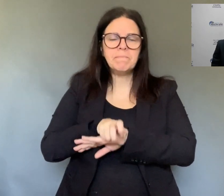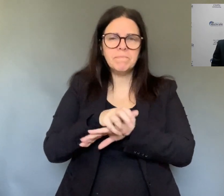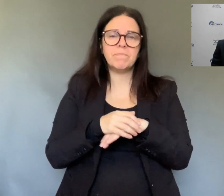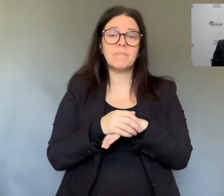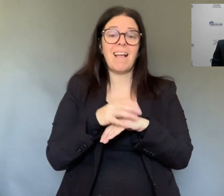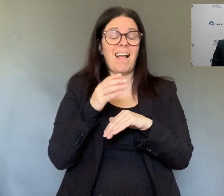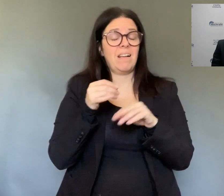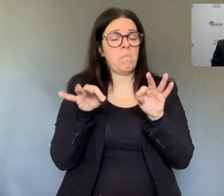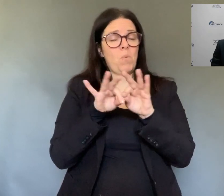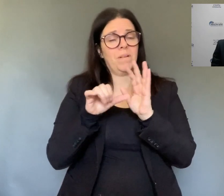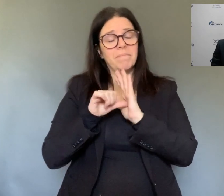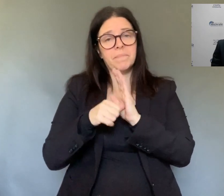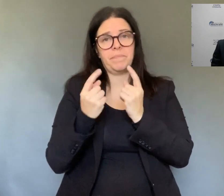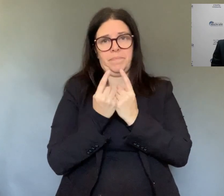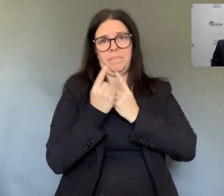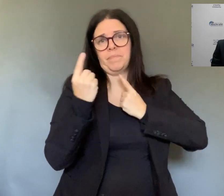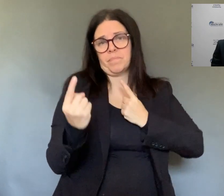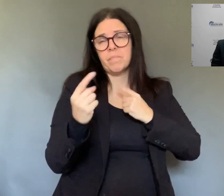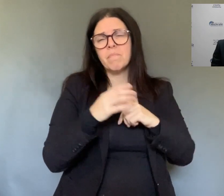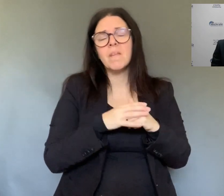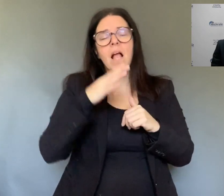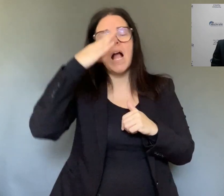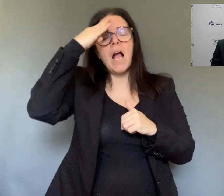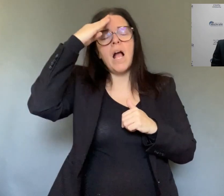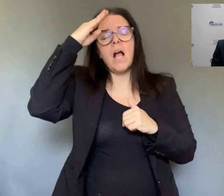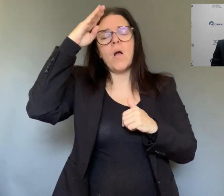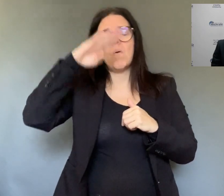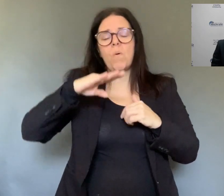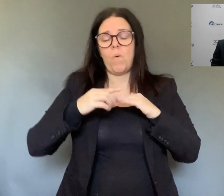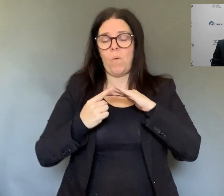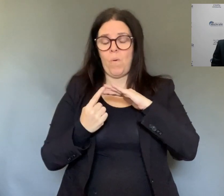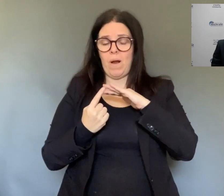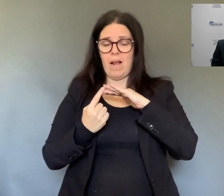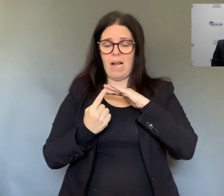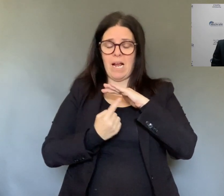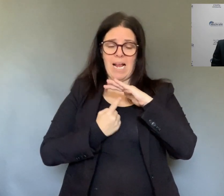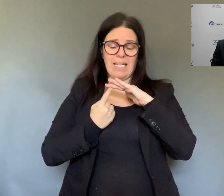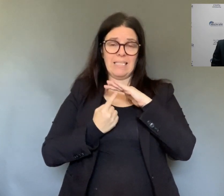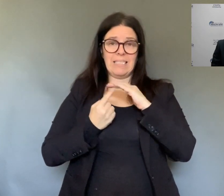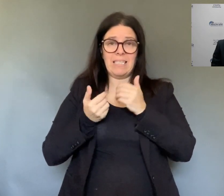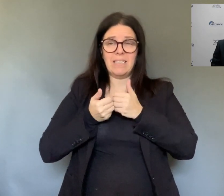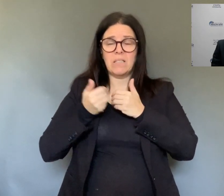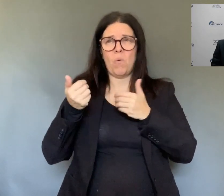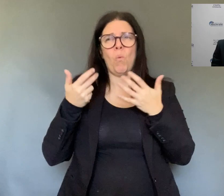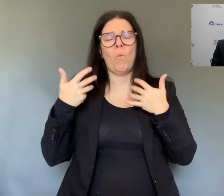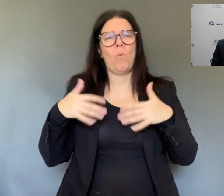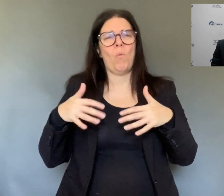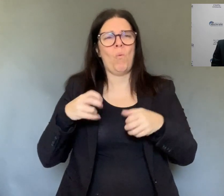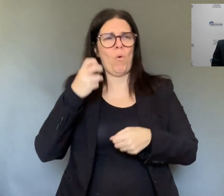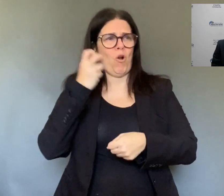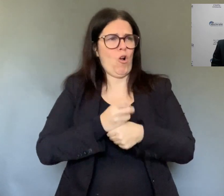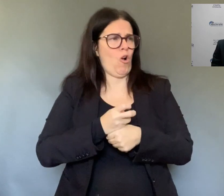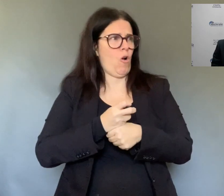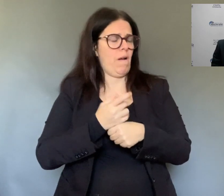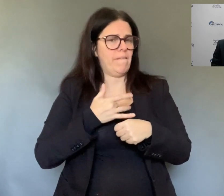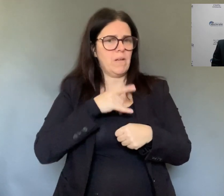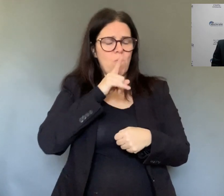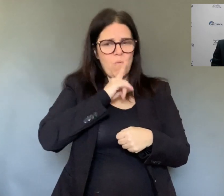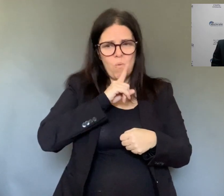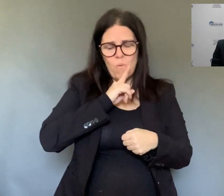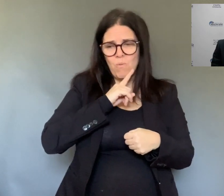times. I understand that staying isolated from friends and family is particularly challenging during such a distressing